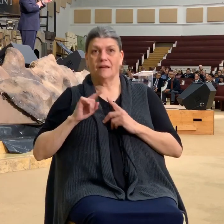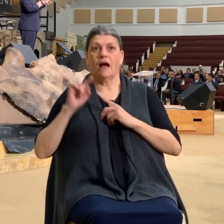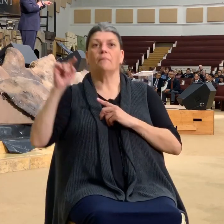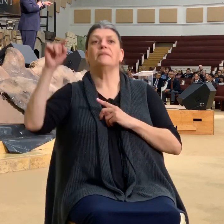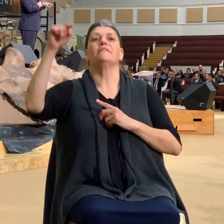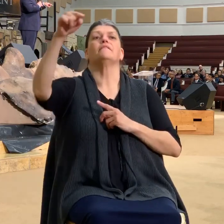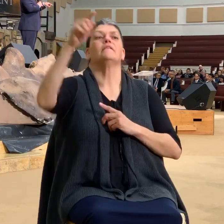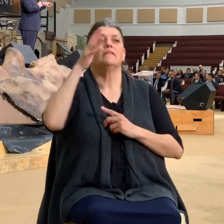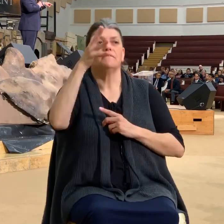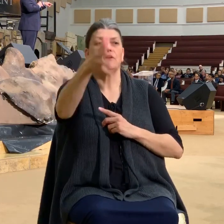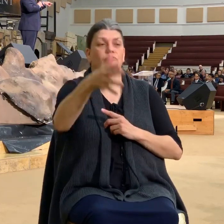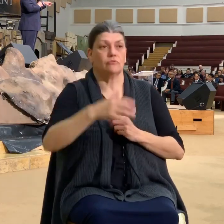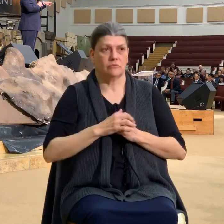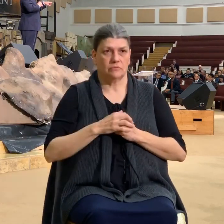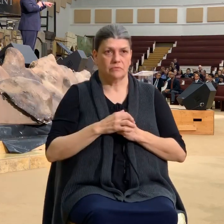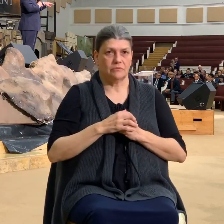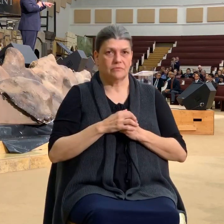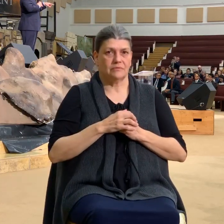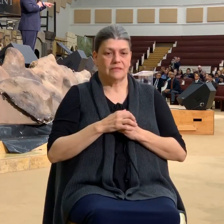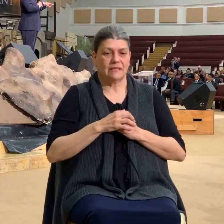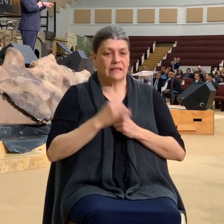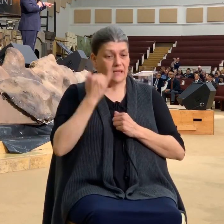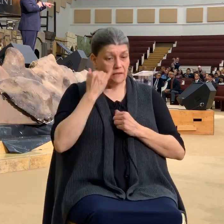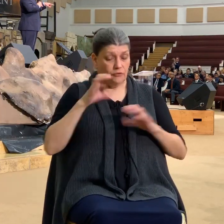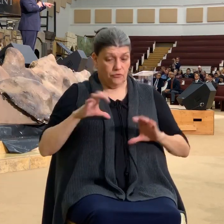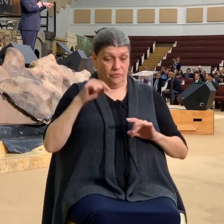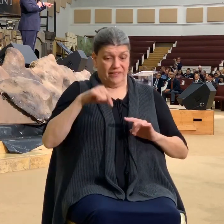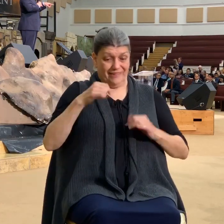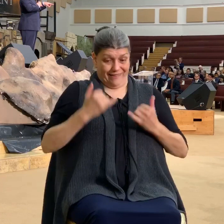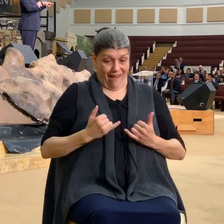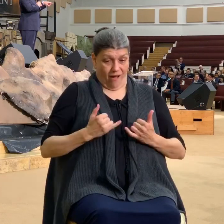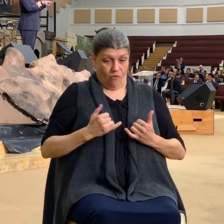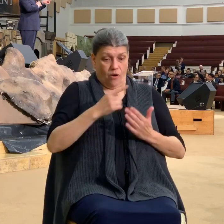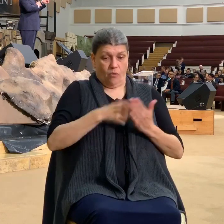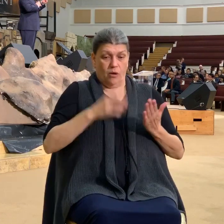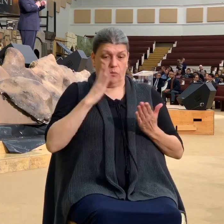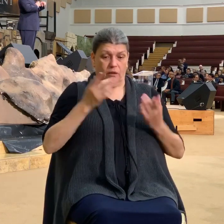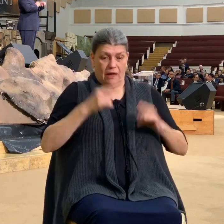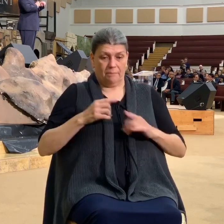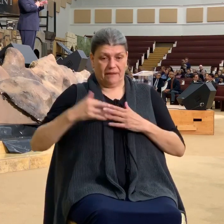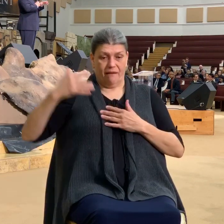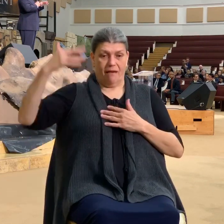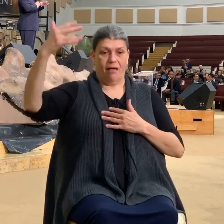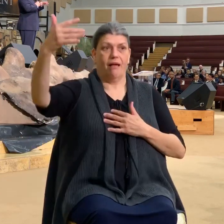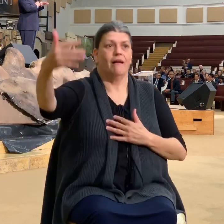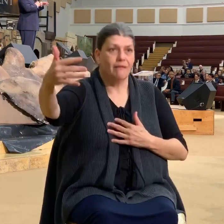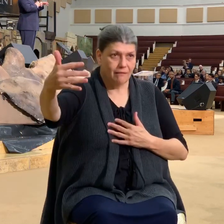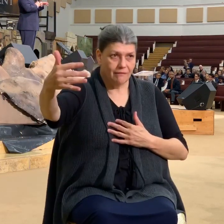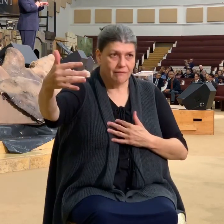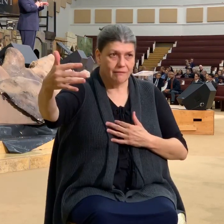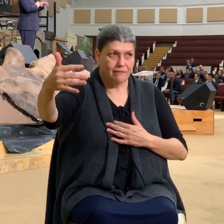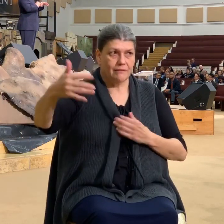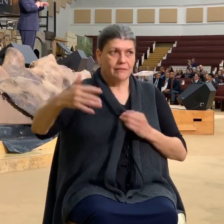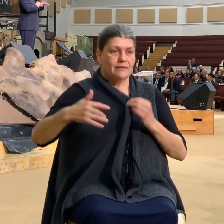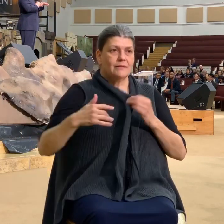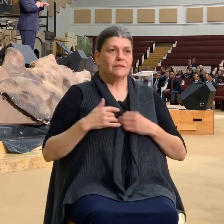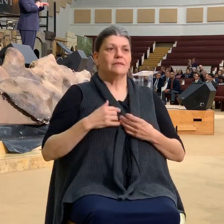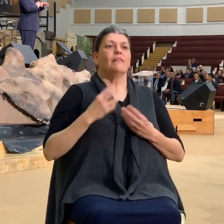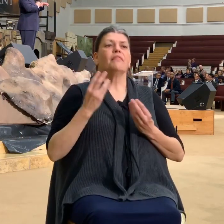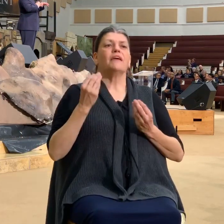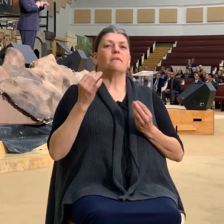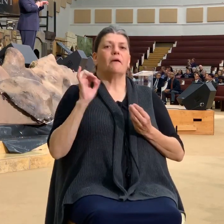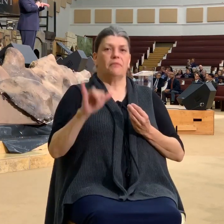Versus what you're about to do, how does that affect your kids? Versus, and he named the other thing, which